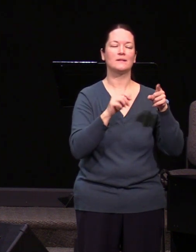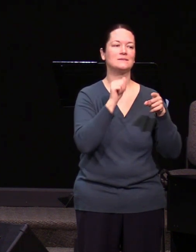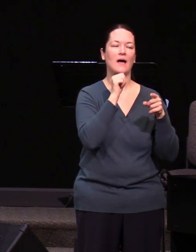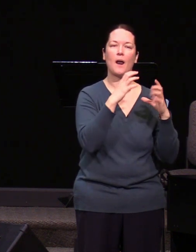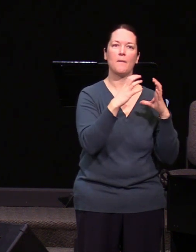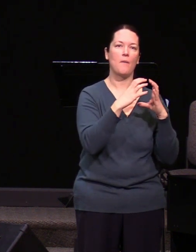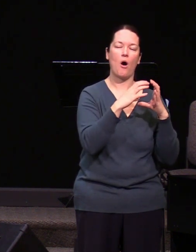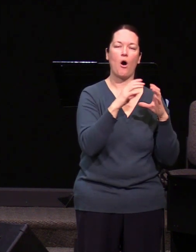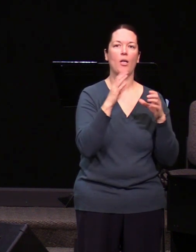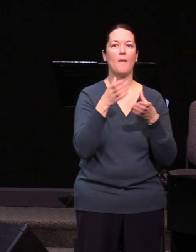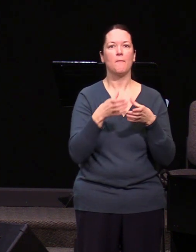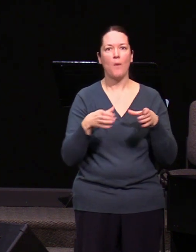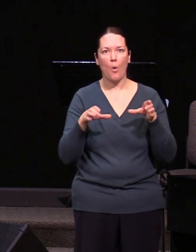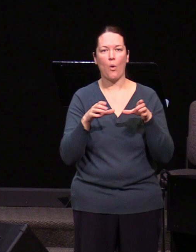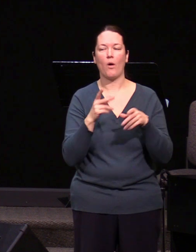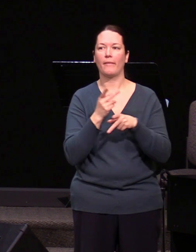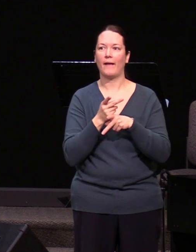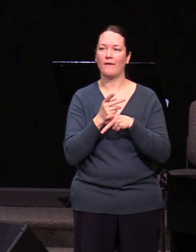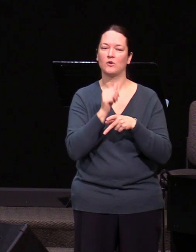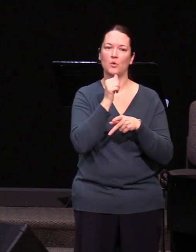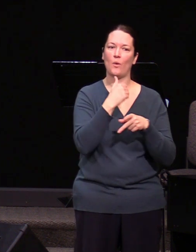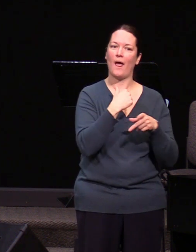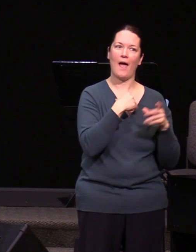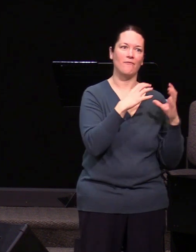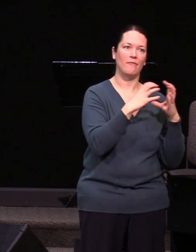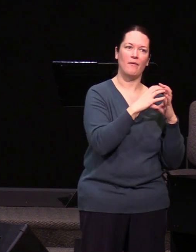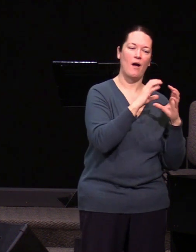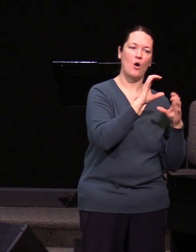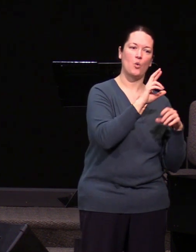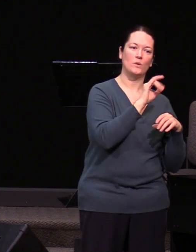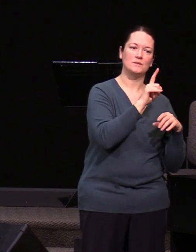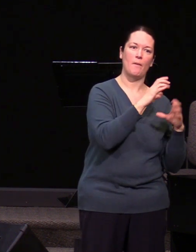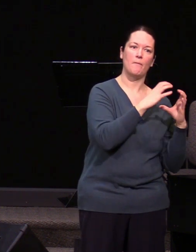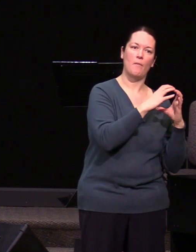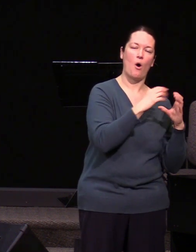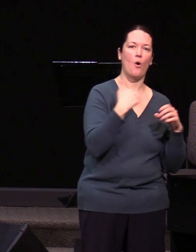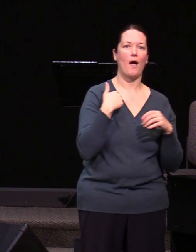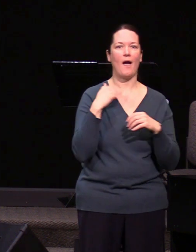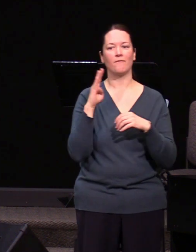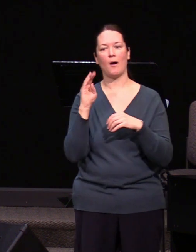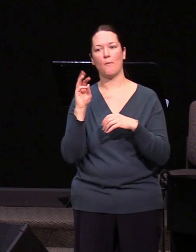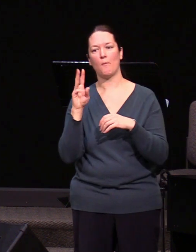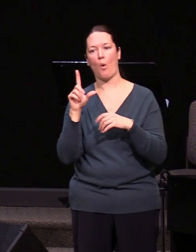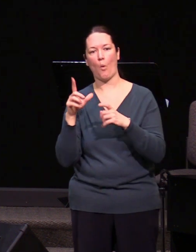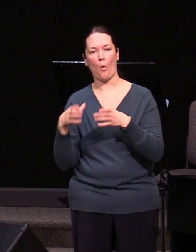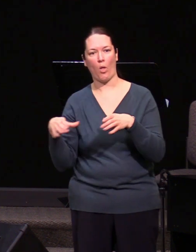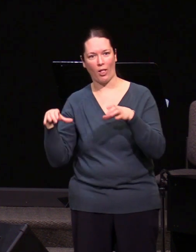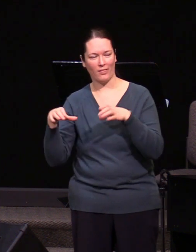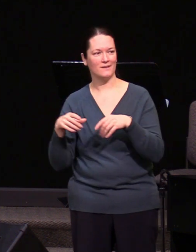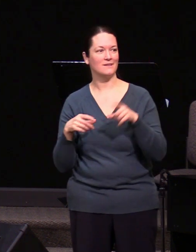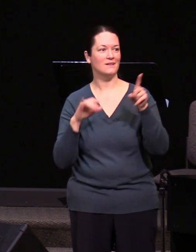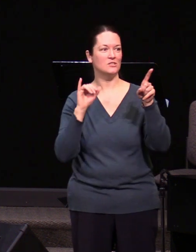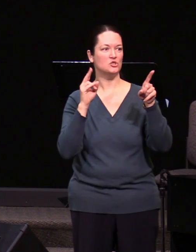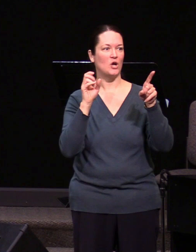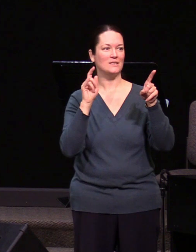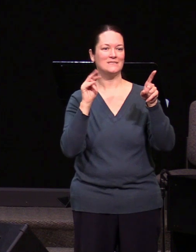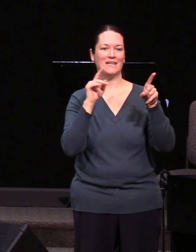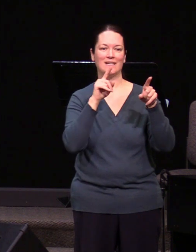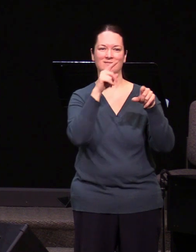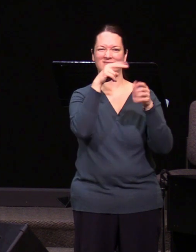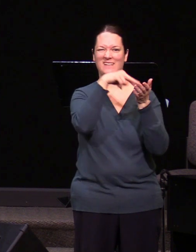ball. Here at church, we don't have crystal balls. We have a crystal bowl. Justin is standing by it right now.